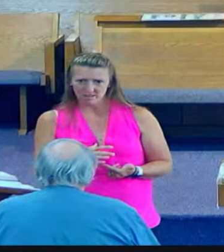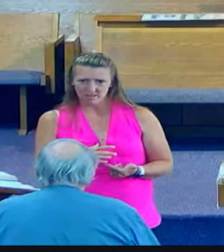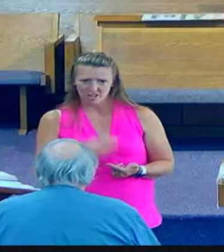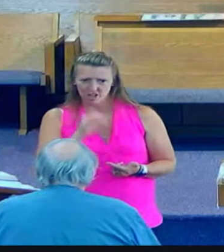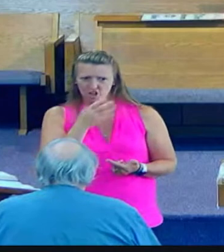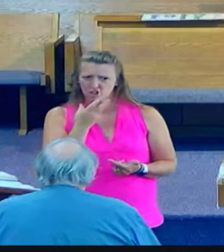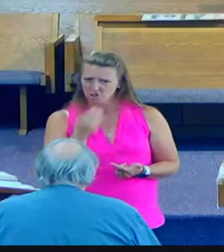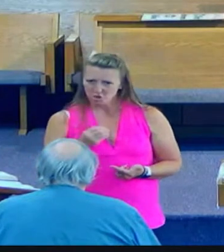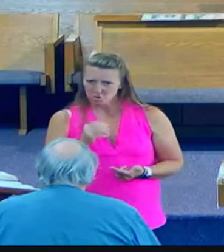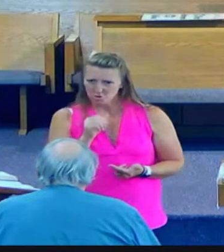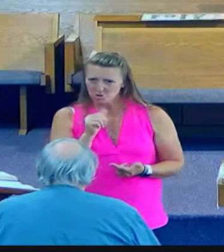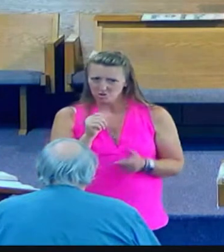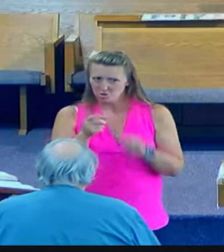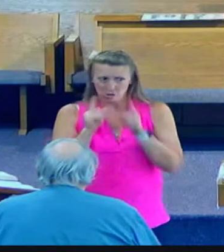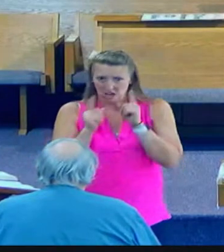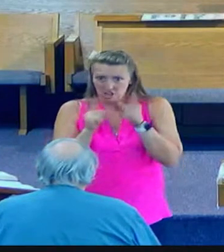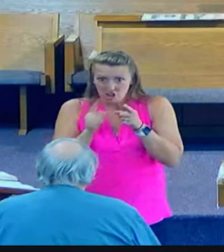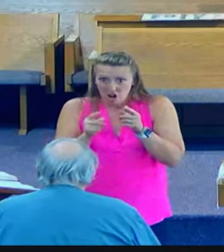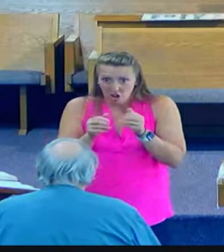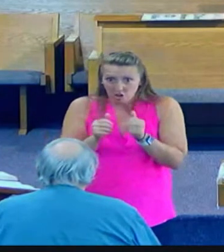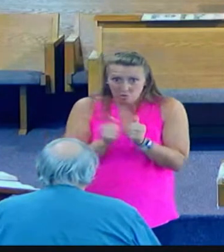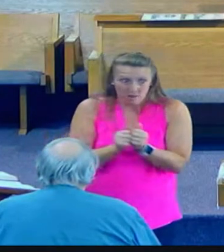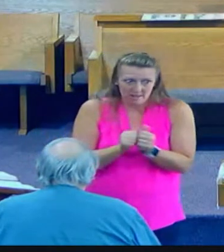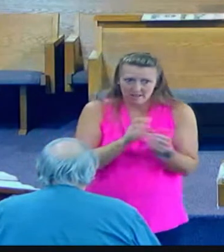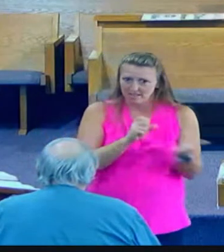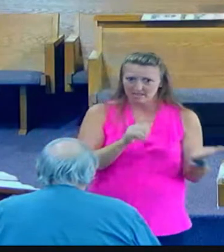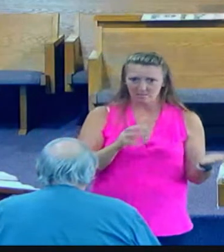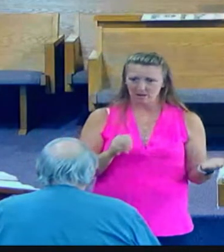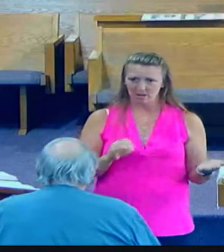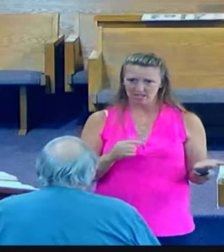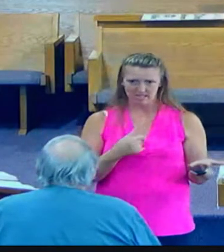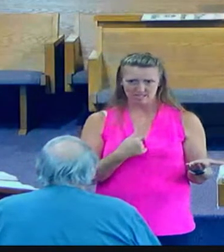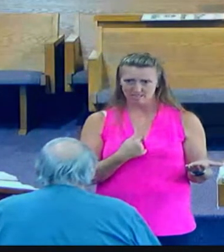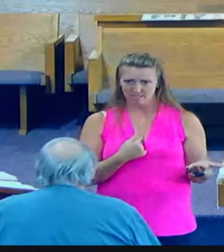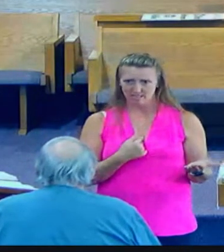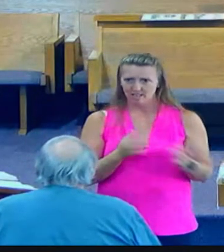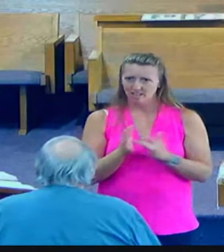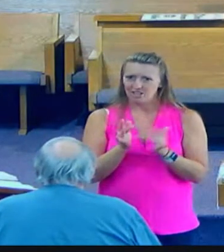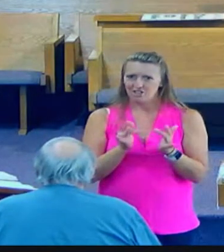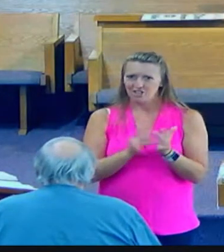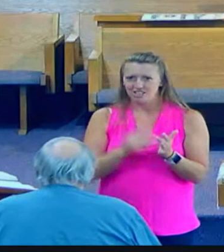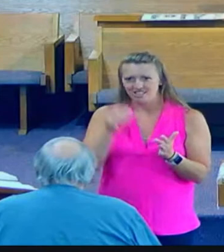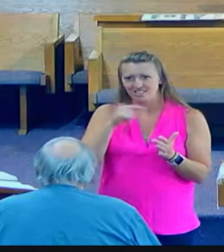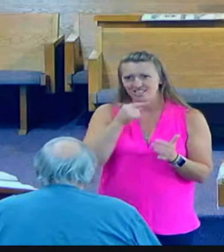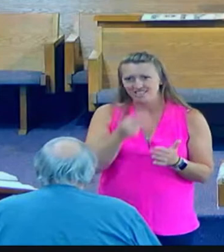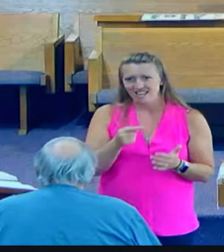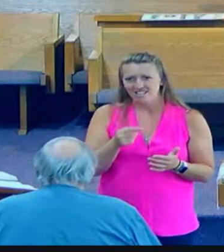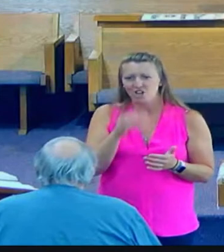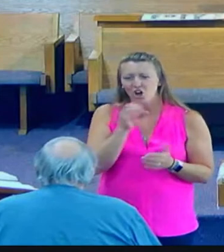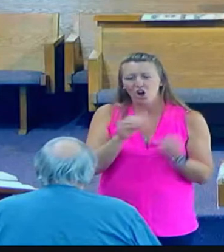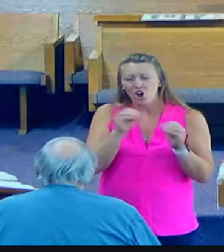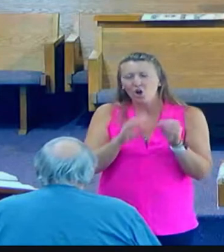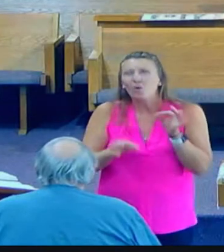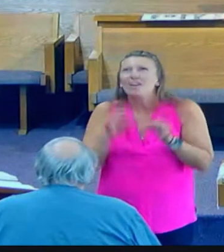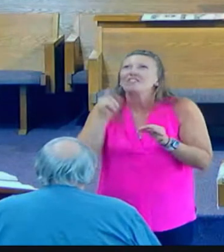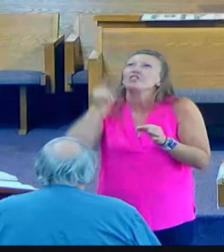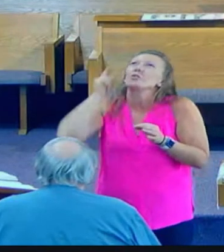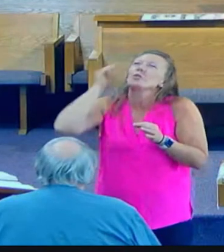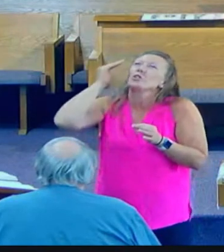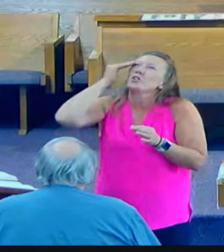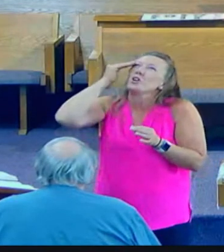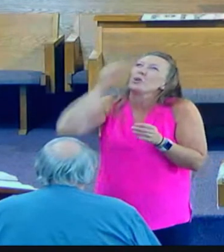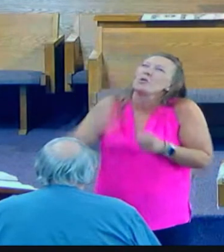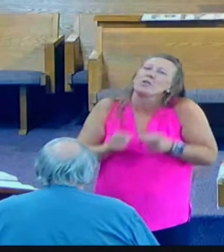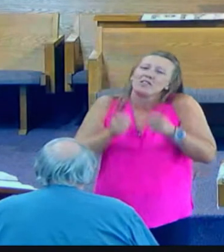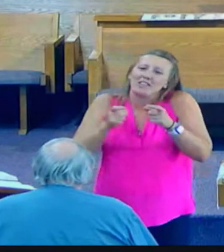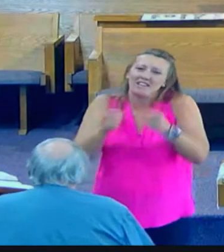Samaritans. And Jesus answered and said to her, oh, if you knew the gift of God, and who